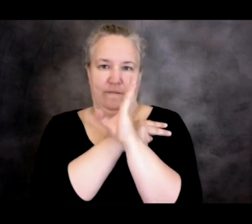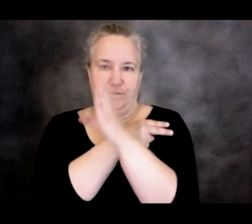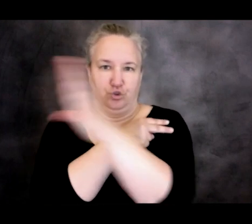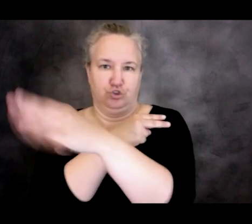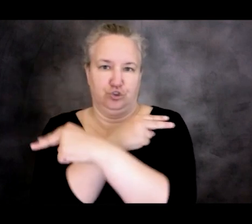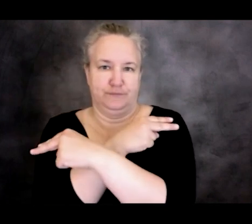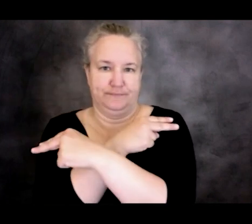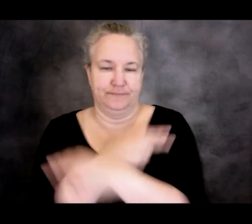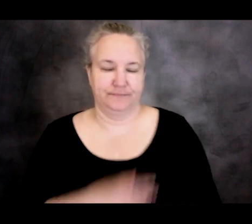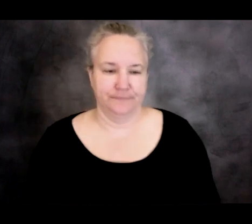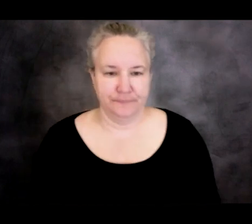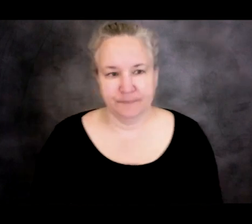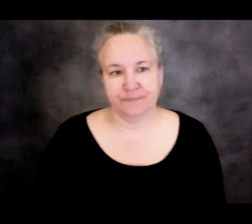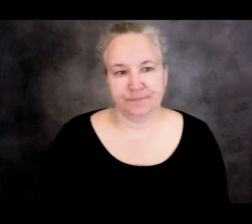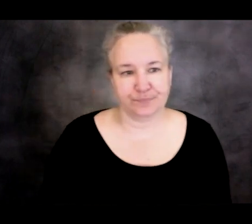future.